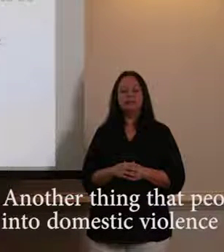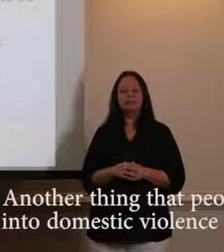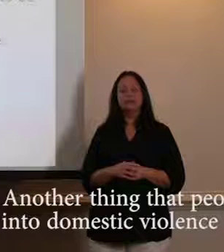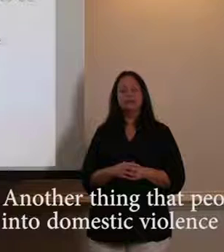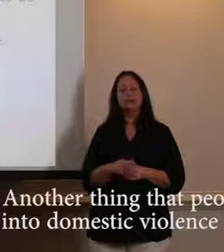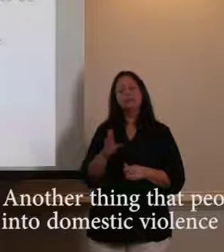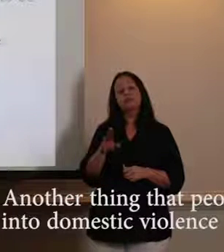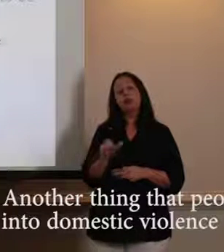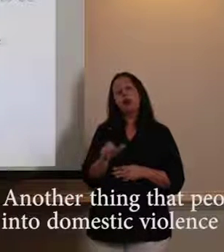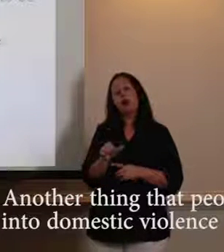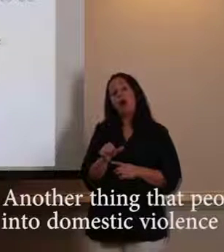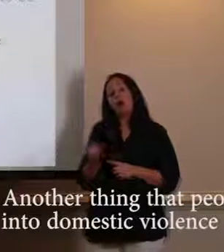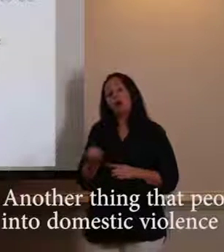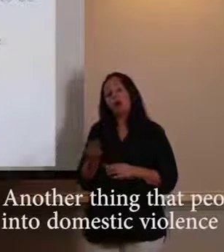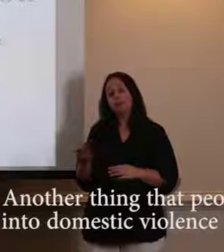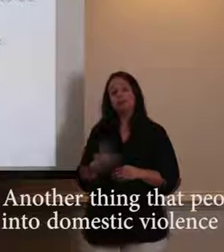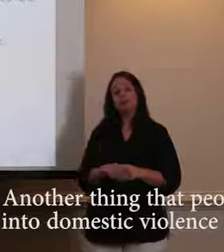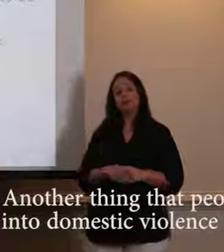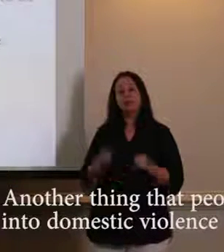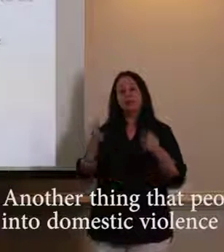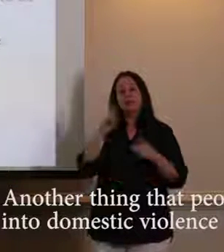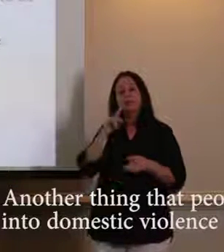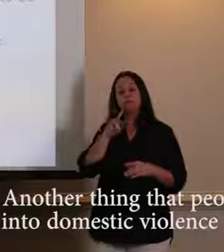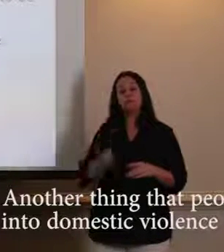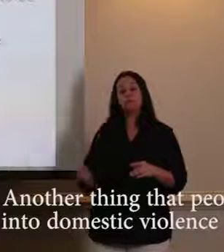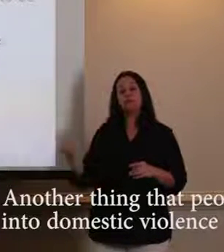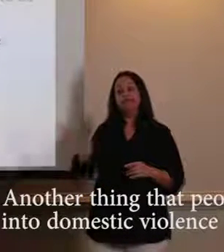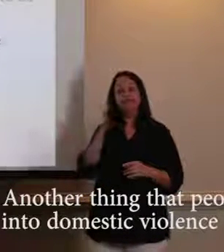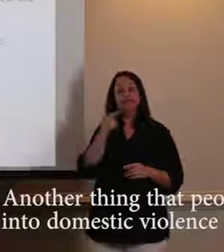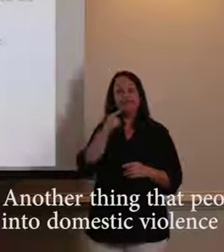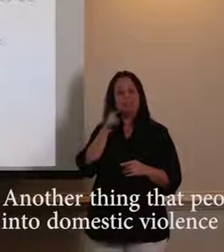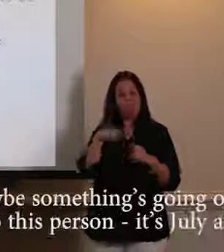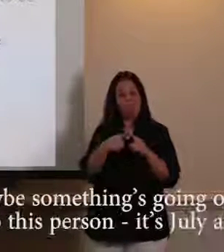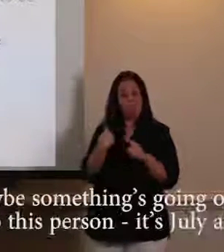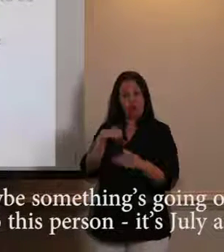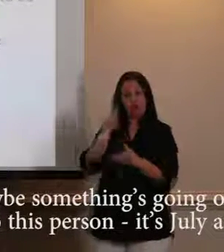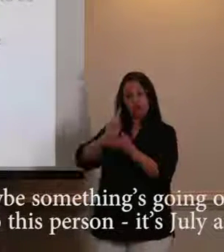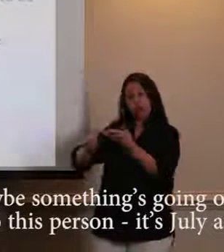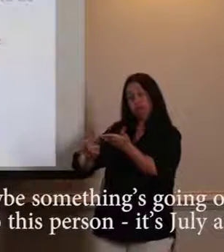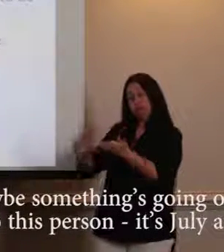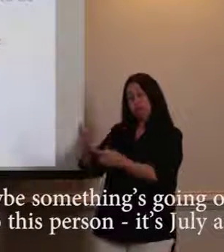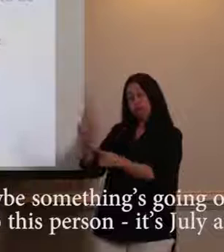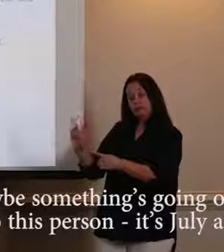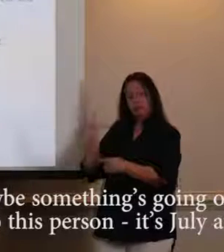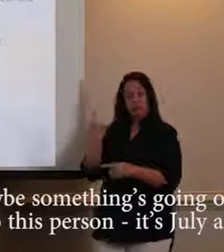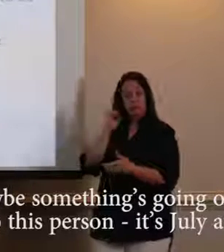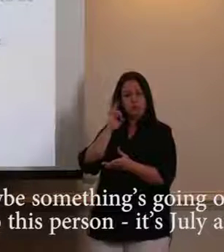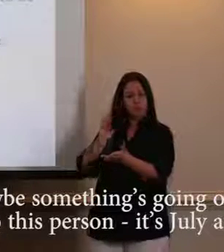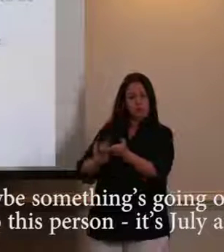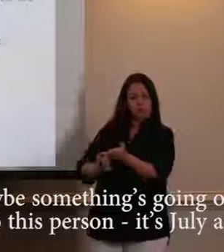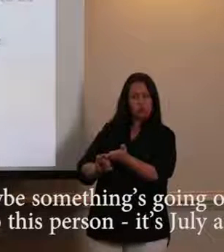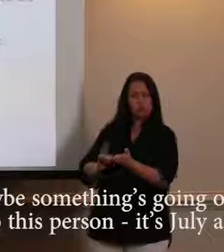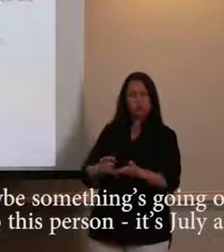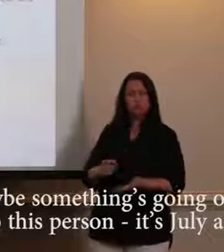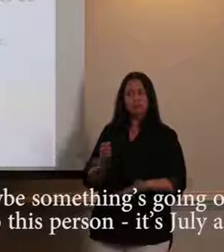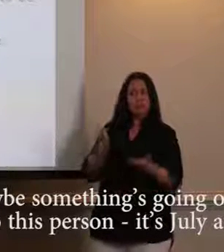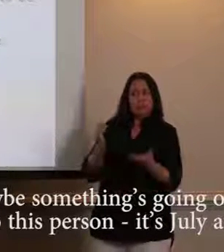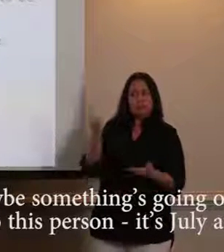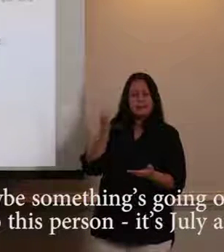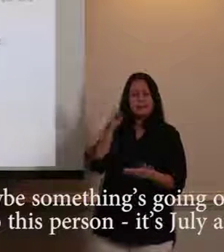Another thing that people often say when we're looking into domestic violence situations and noticing if maybe something's going on are the